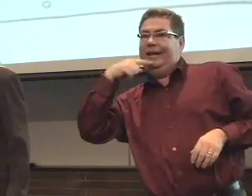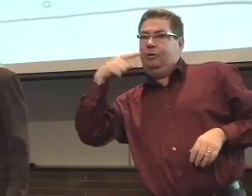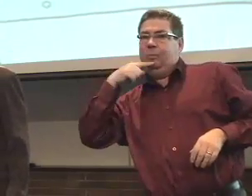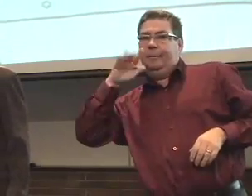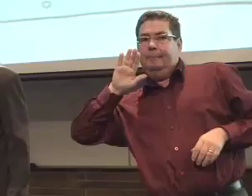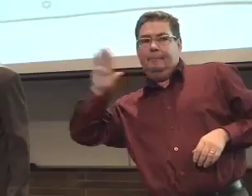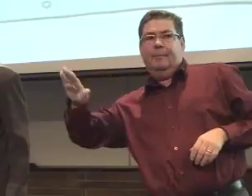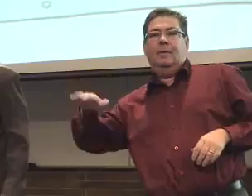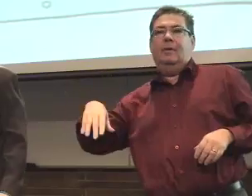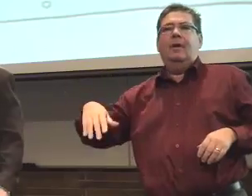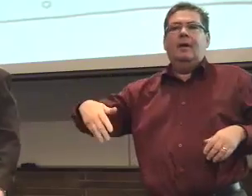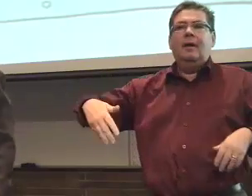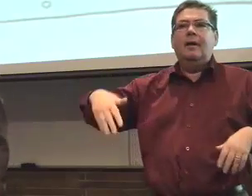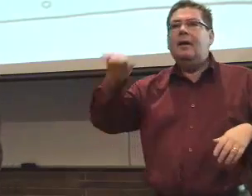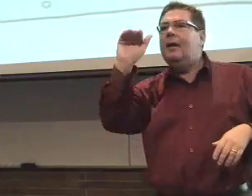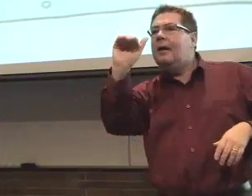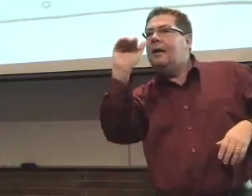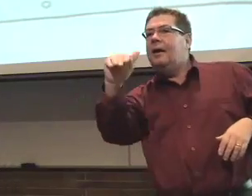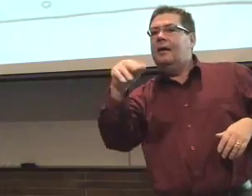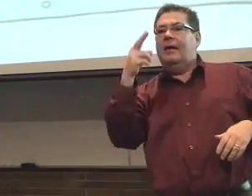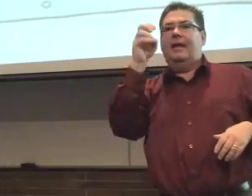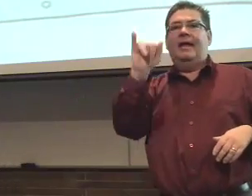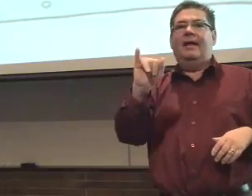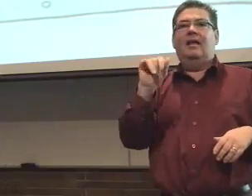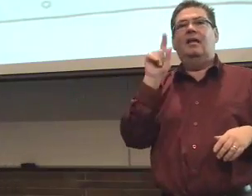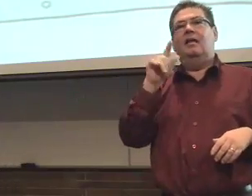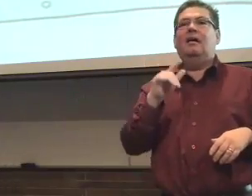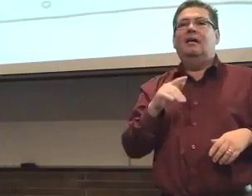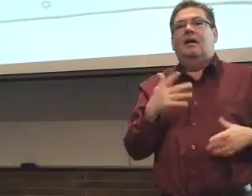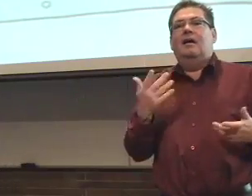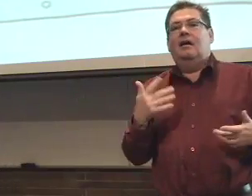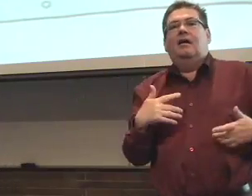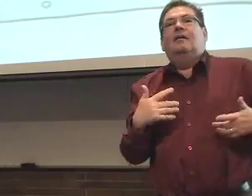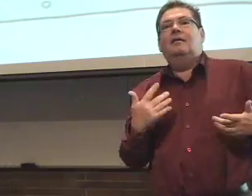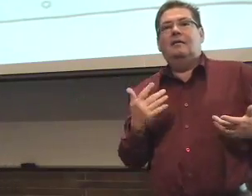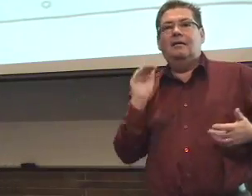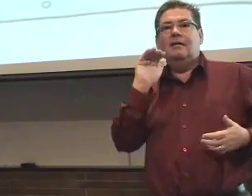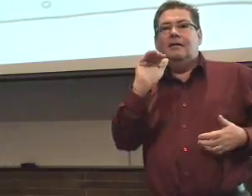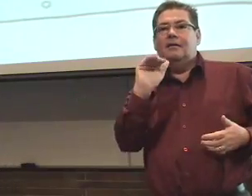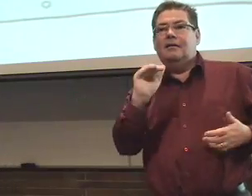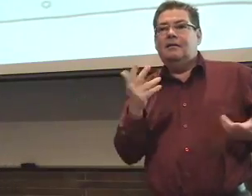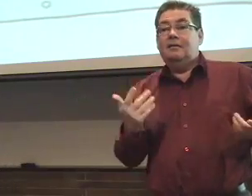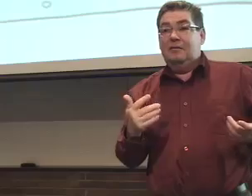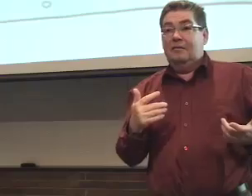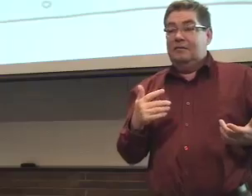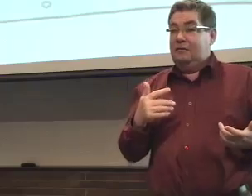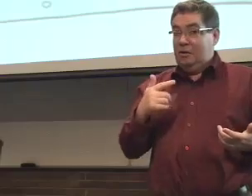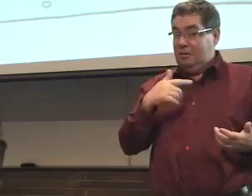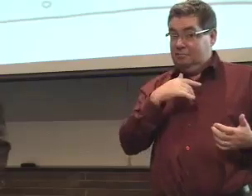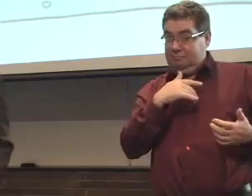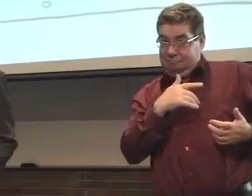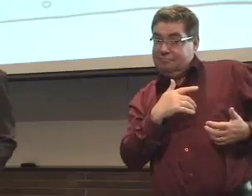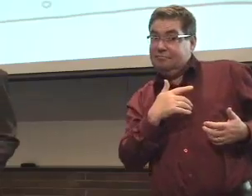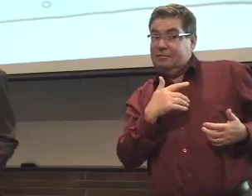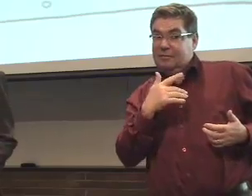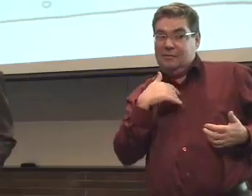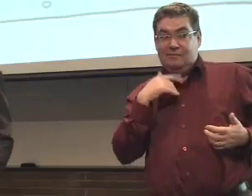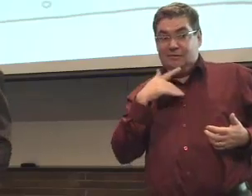of asking something mischievous, like, hey, you thinking what I'm thinking? It's not a, are